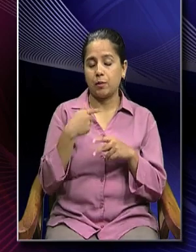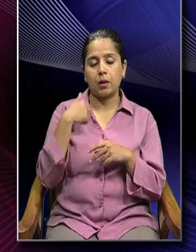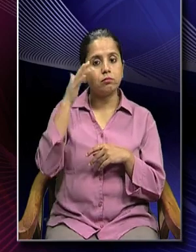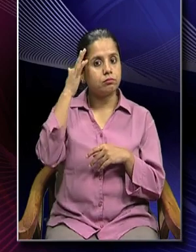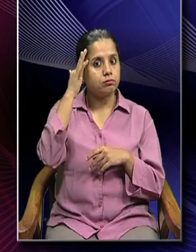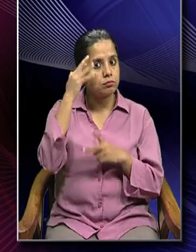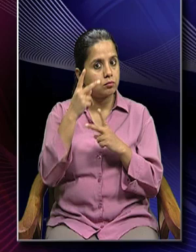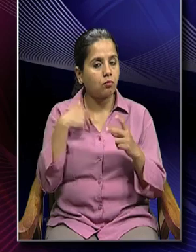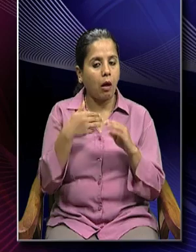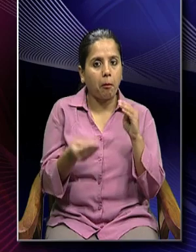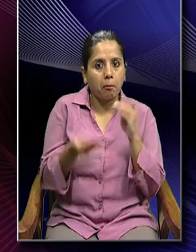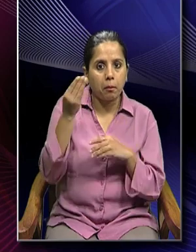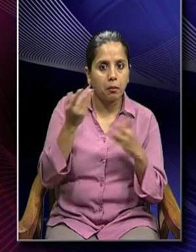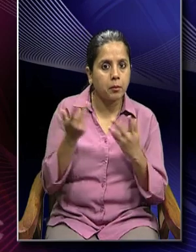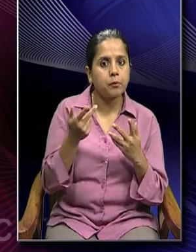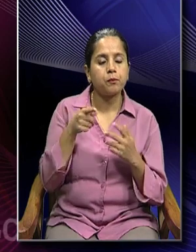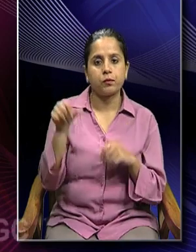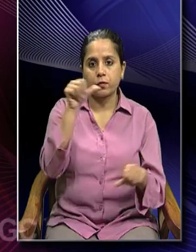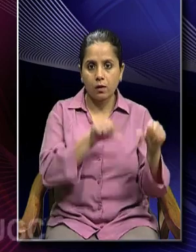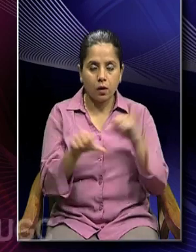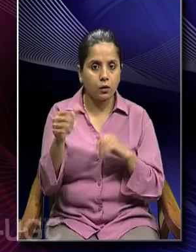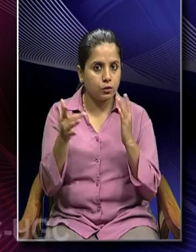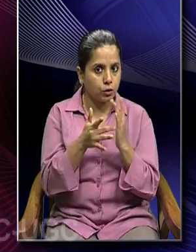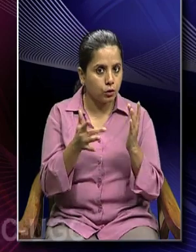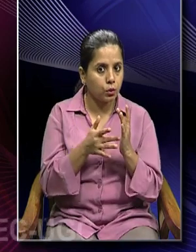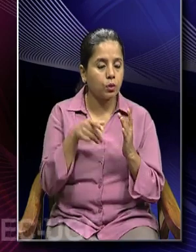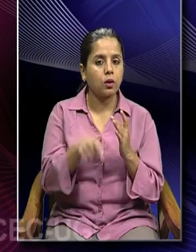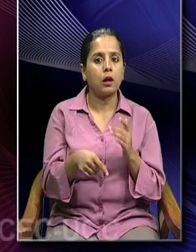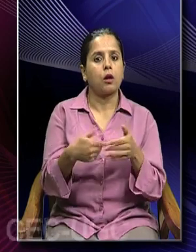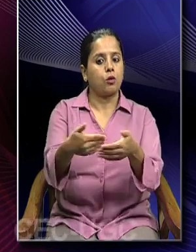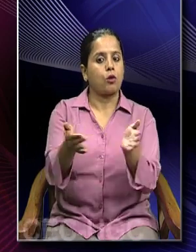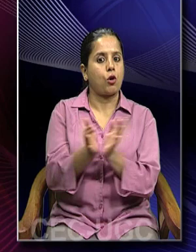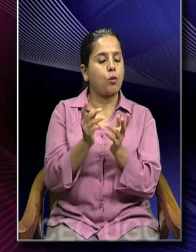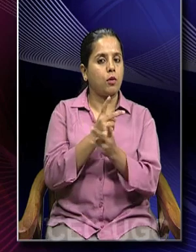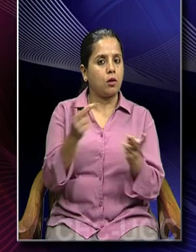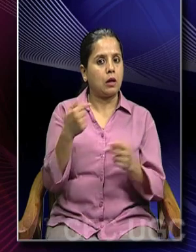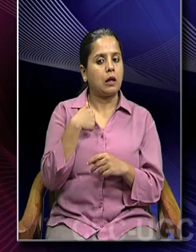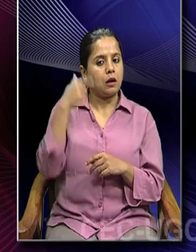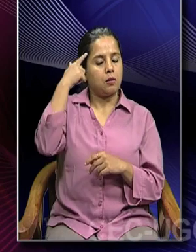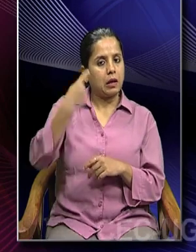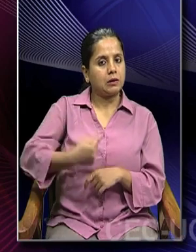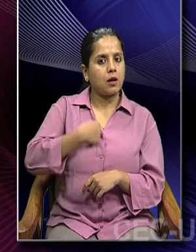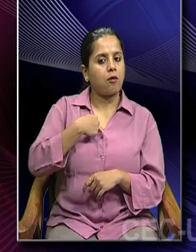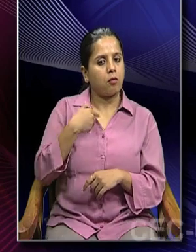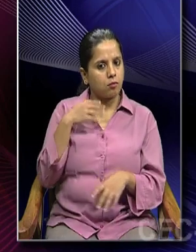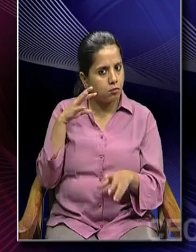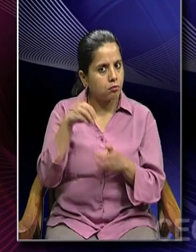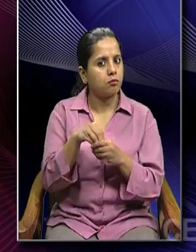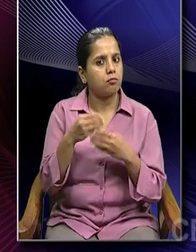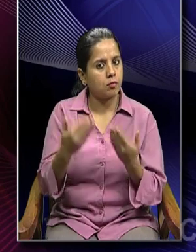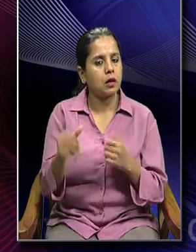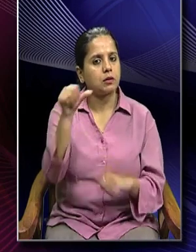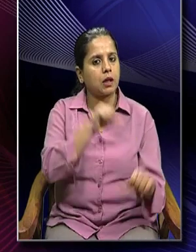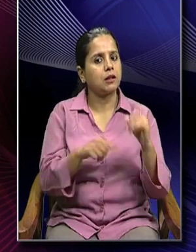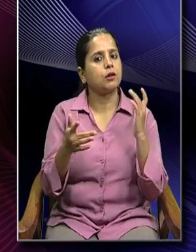is, my updation is in terms of science technology driven community. I assume myself to be a part of that science